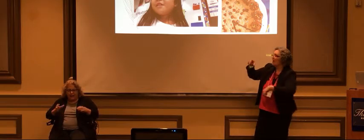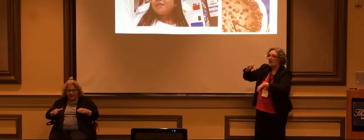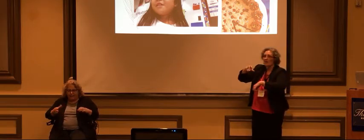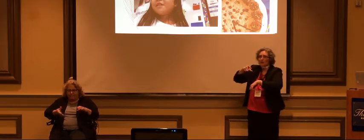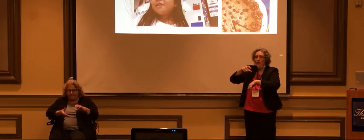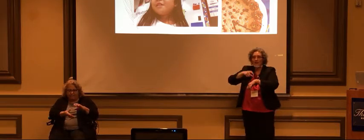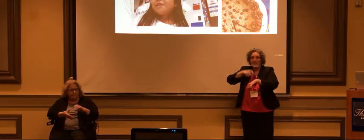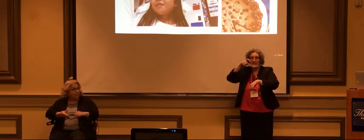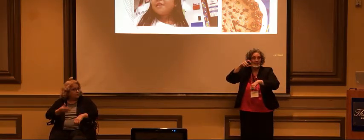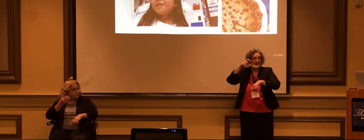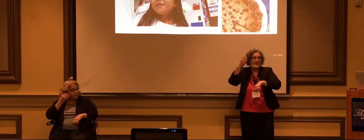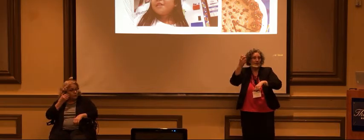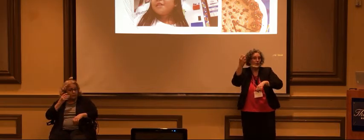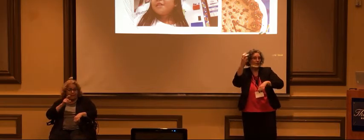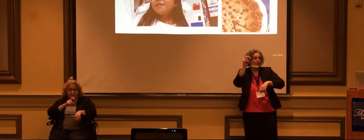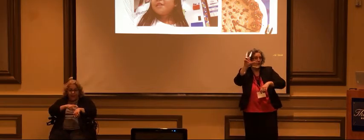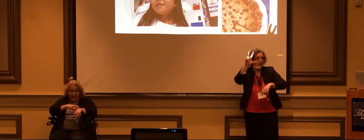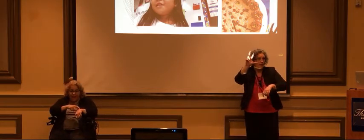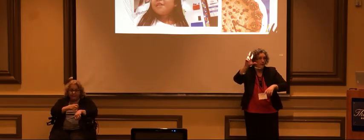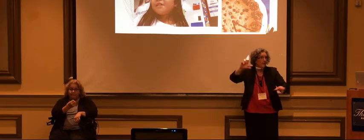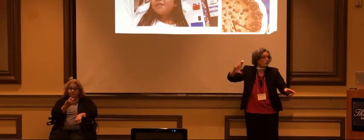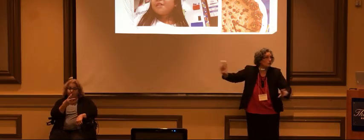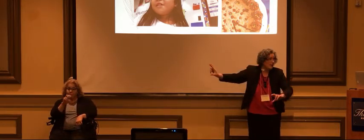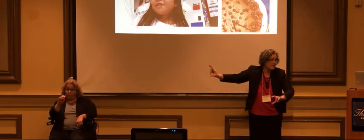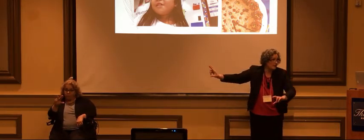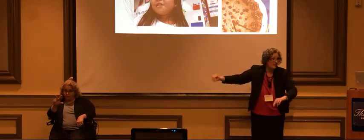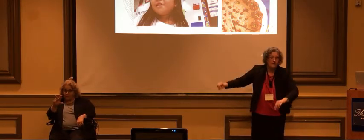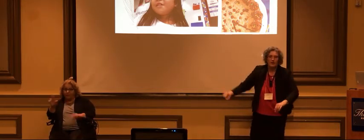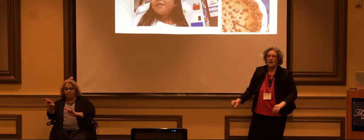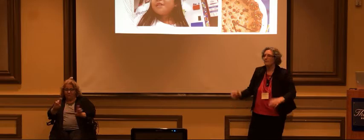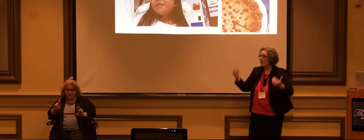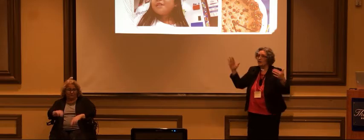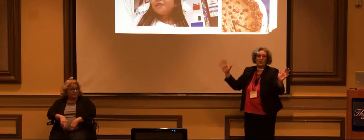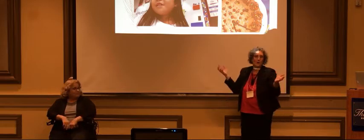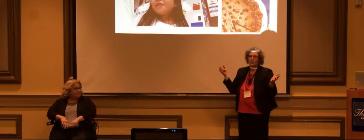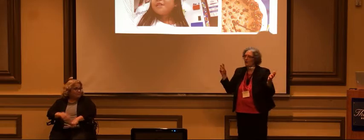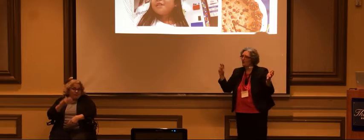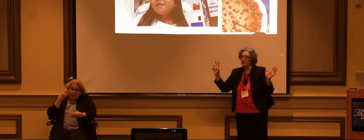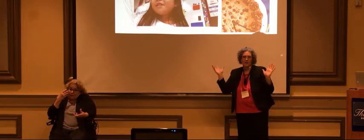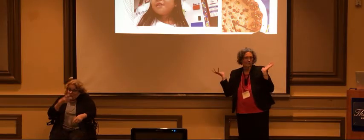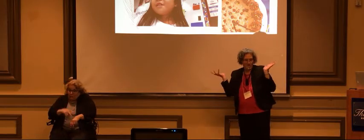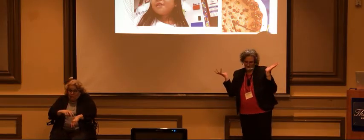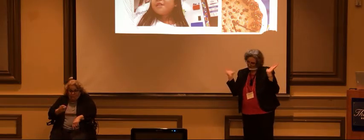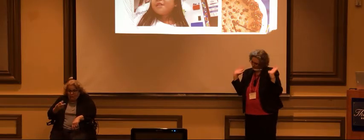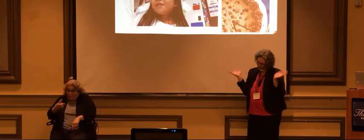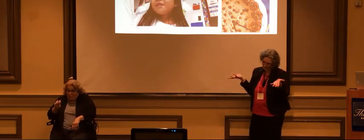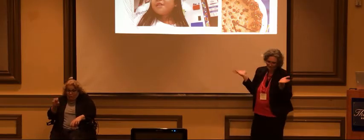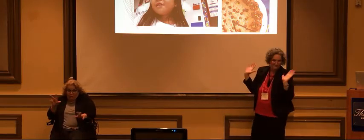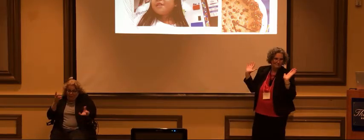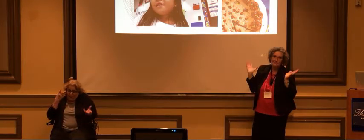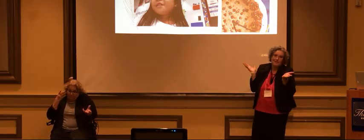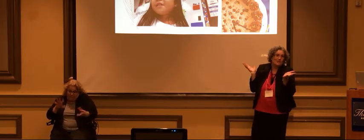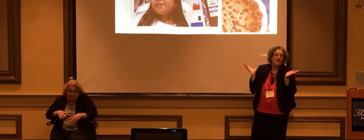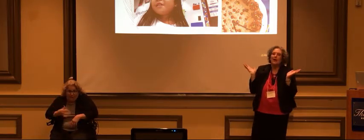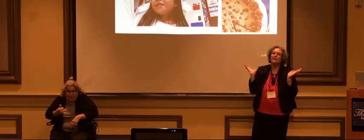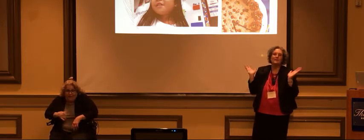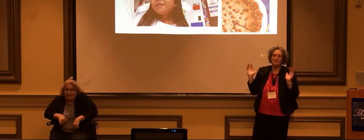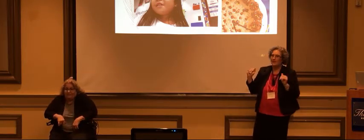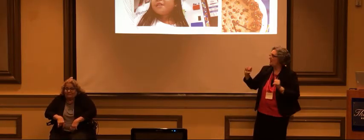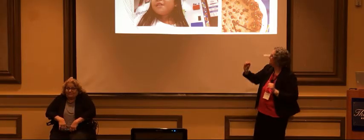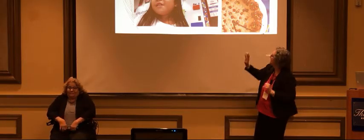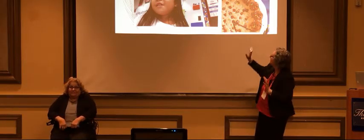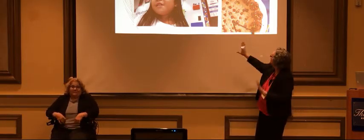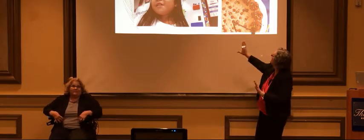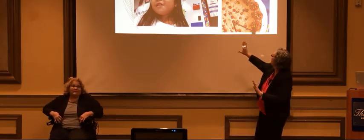knew that, you know, at the time at 12:03, it's ready. I don't know on 12:03. That's just how it